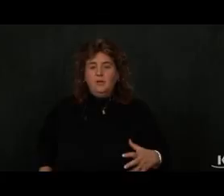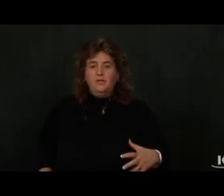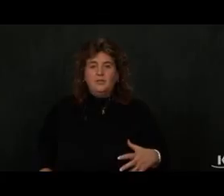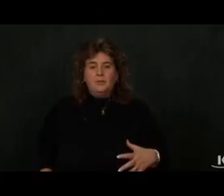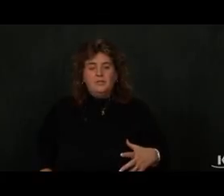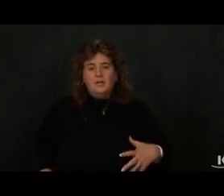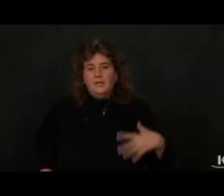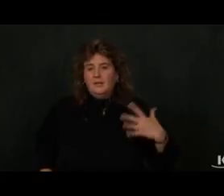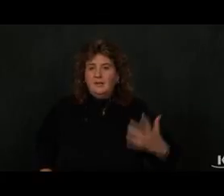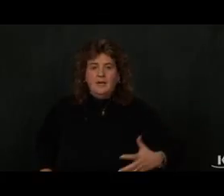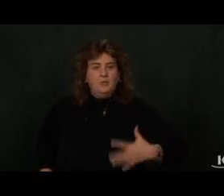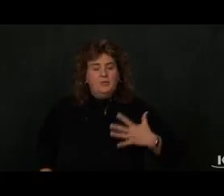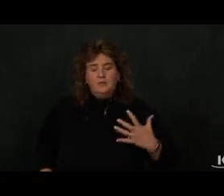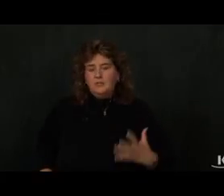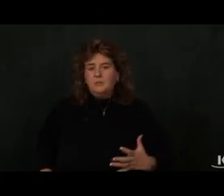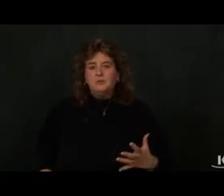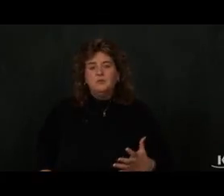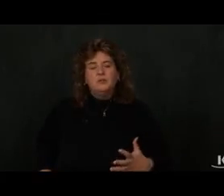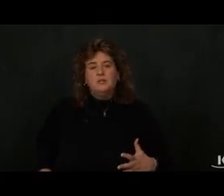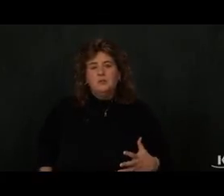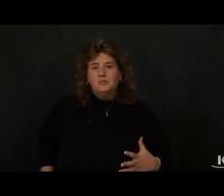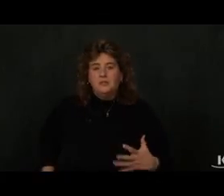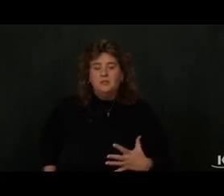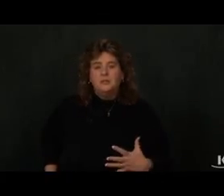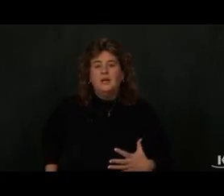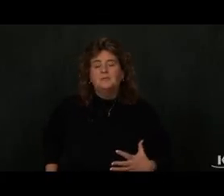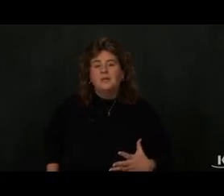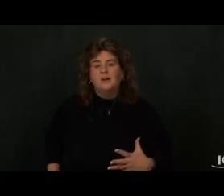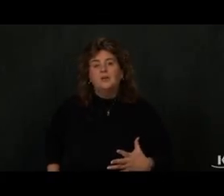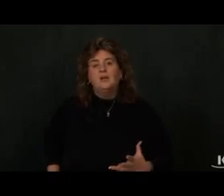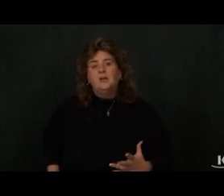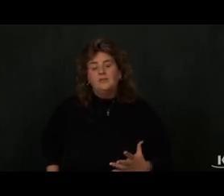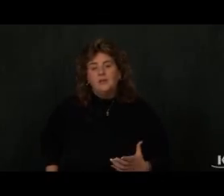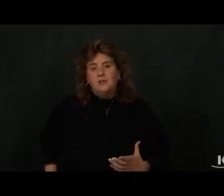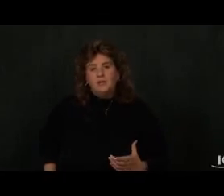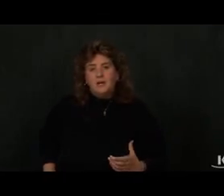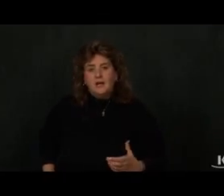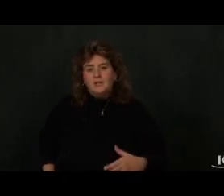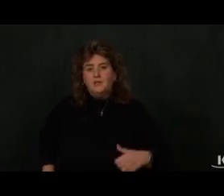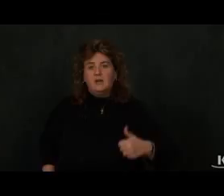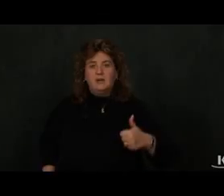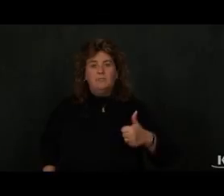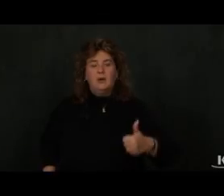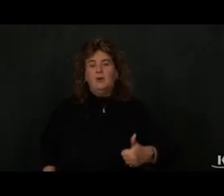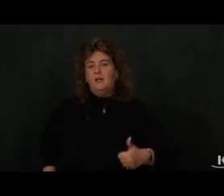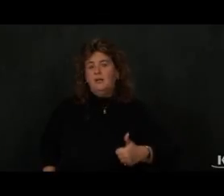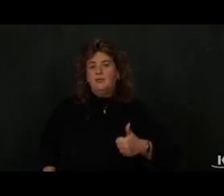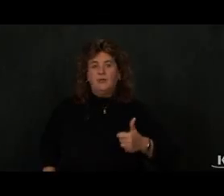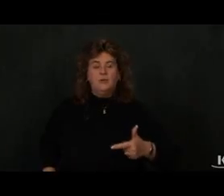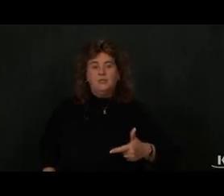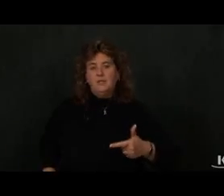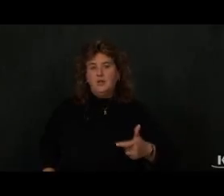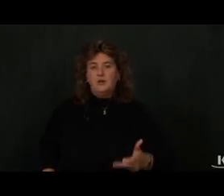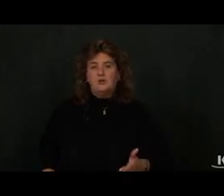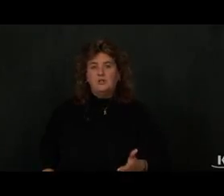that's presenting, again, with the symptoms we've talked about several times now for UTIs. You've got burning, frequency,